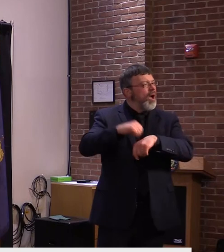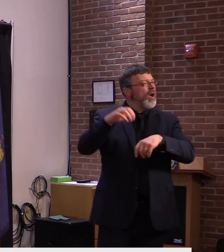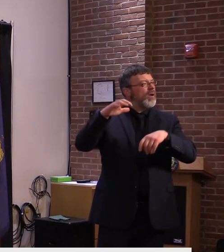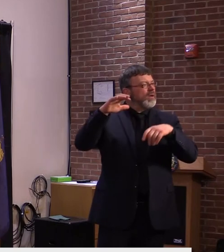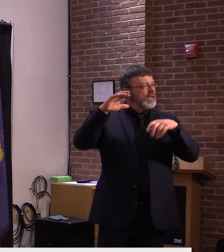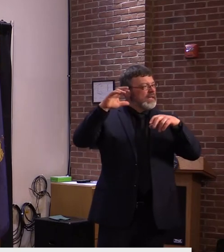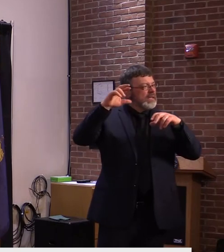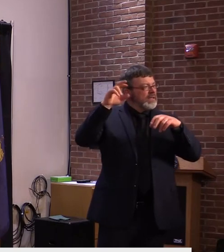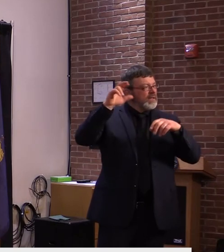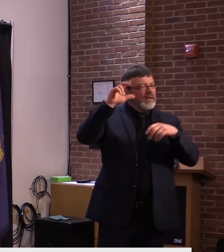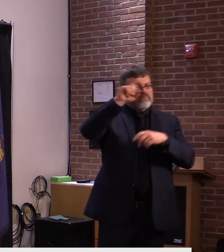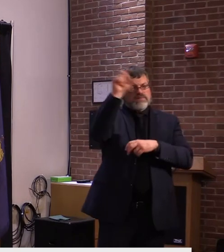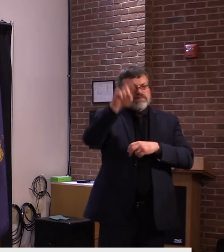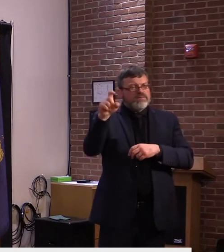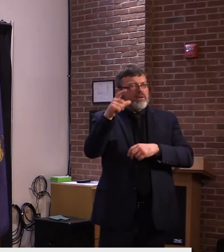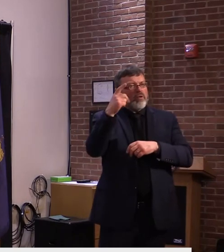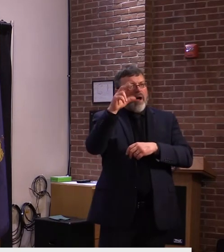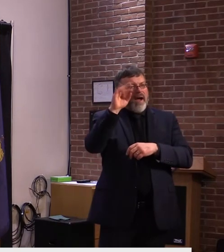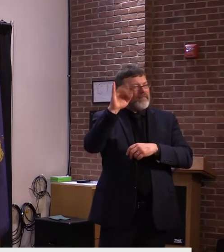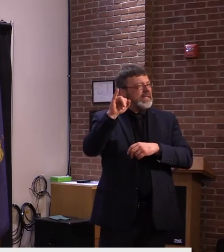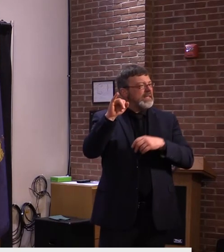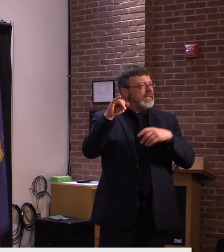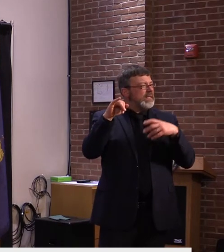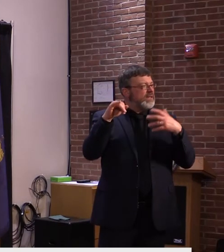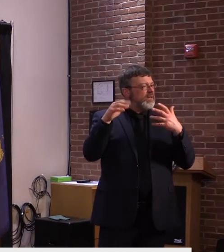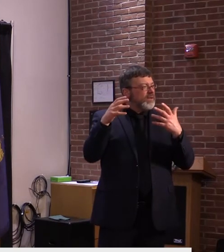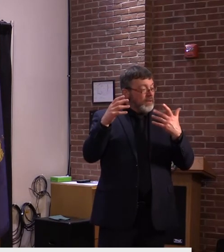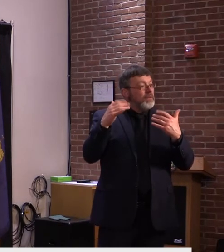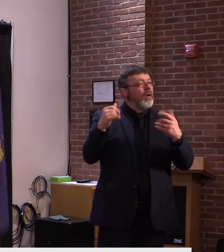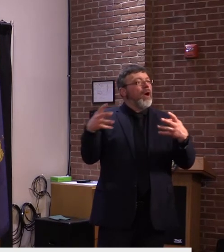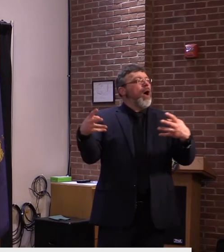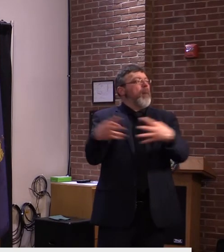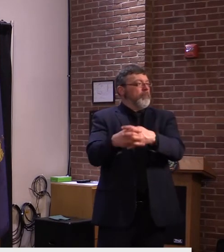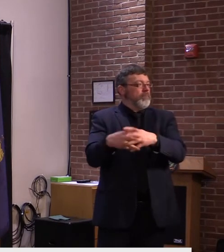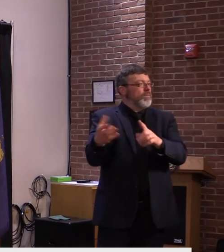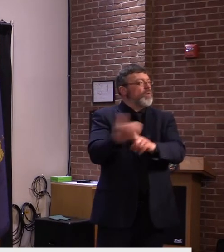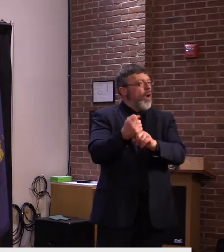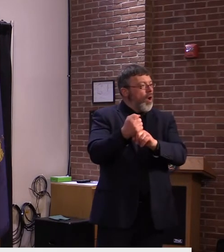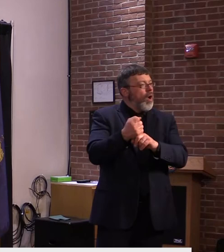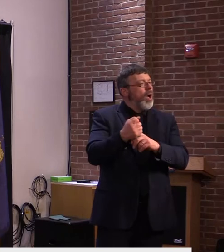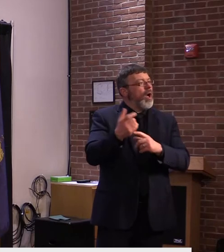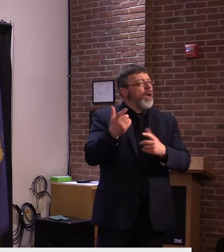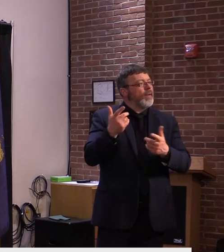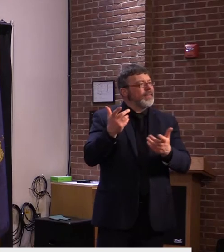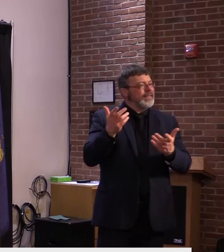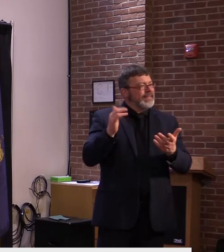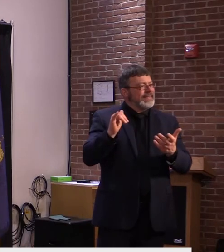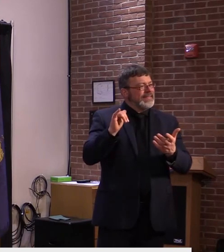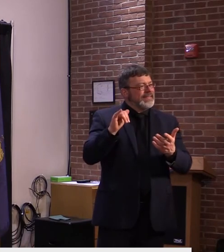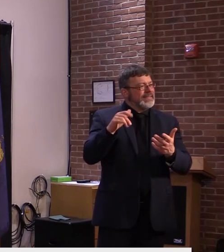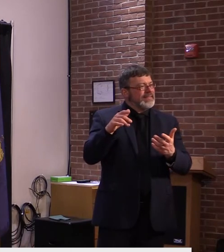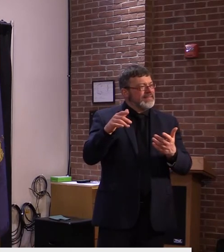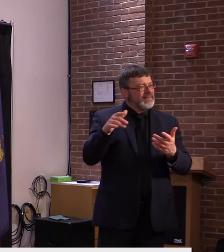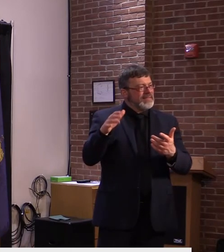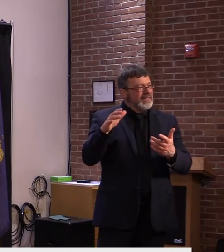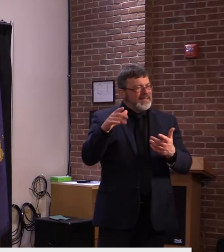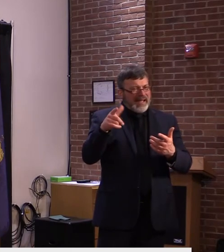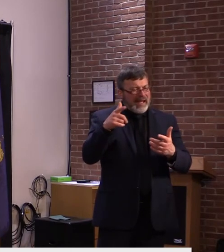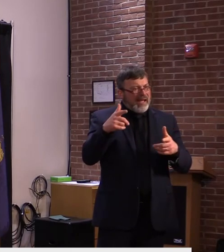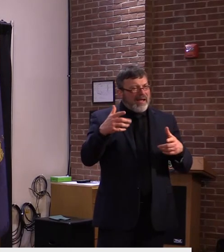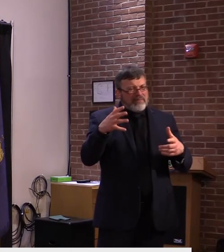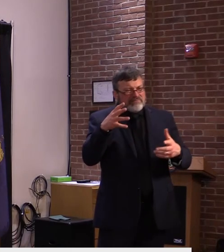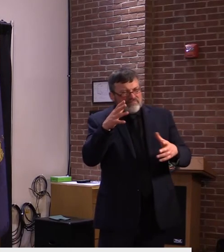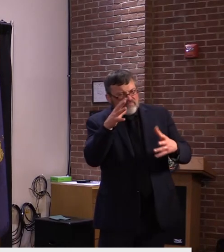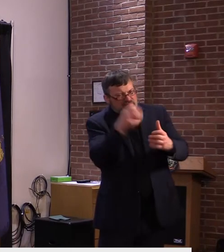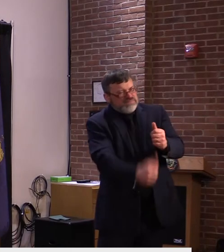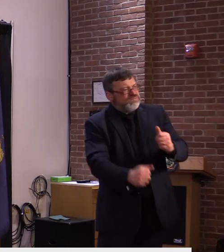on the door and vandalizing the porch of a wheelchair-bound 80-year-old woman and intimidating a pregnant woman and her 3-year-old as they tried to leave their home